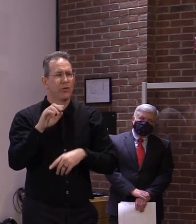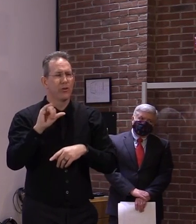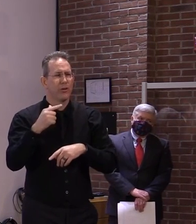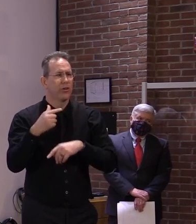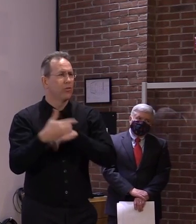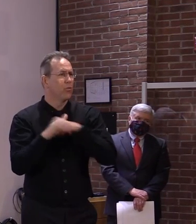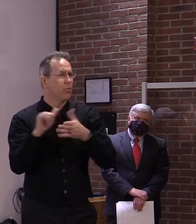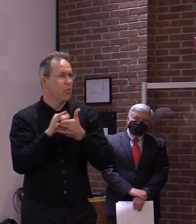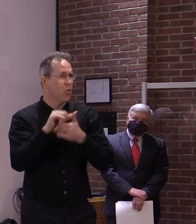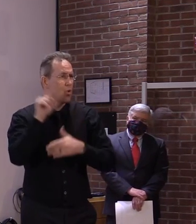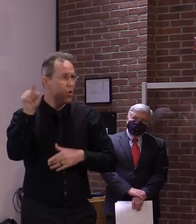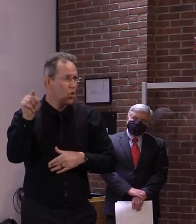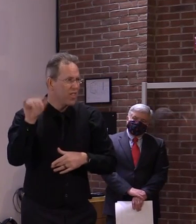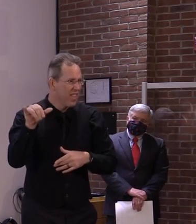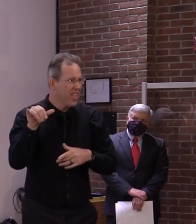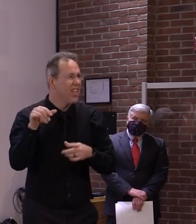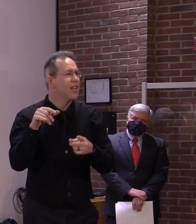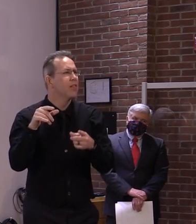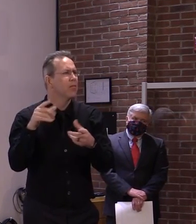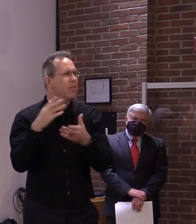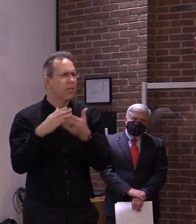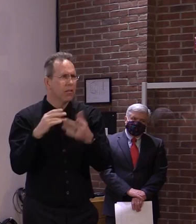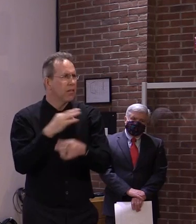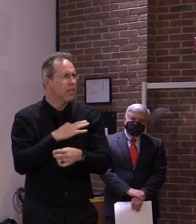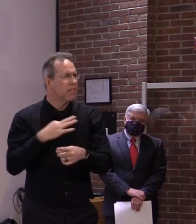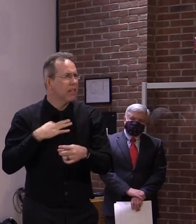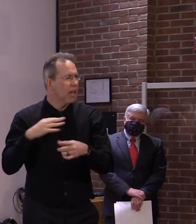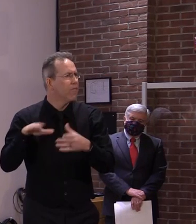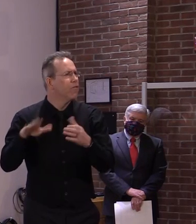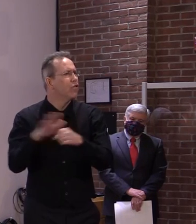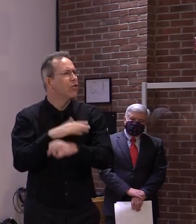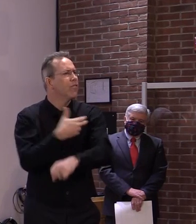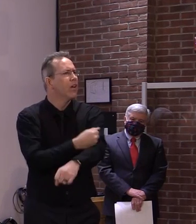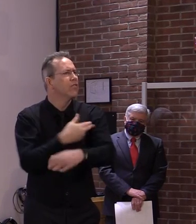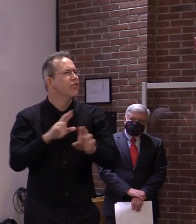been fully vaccinated are now in quarantine.